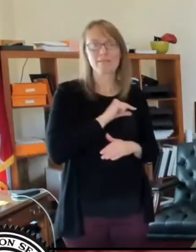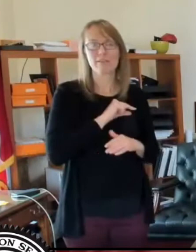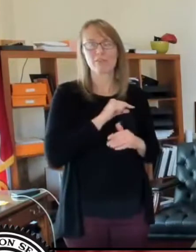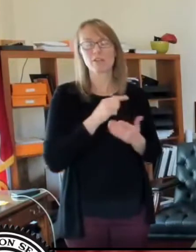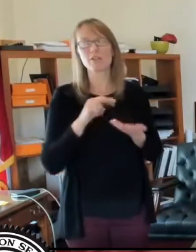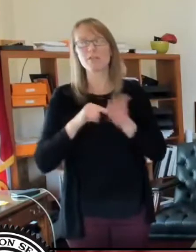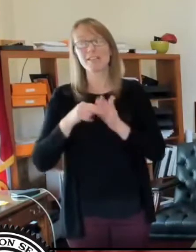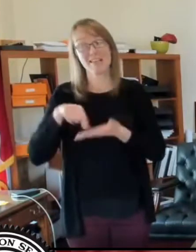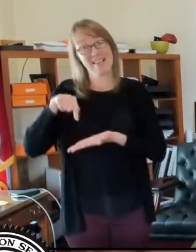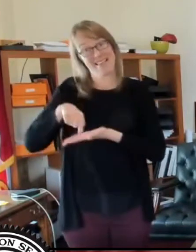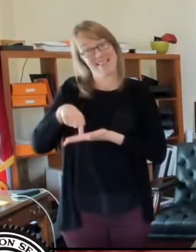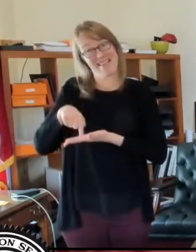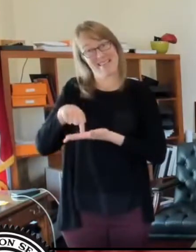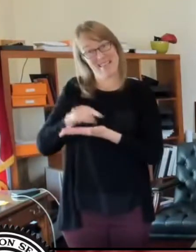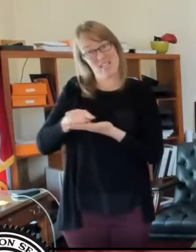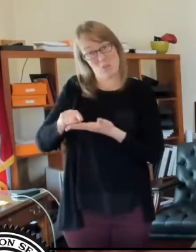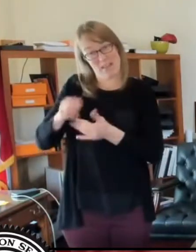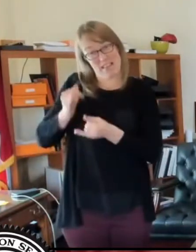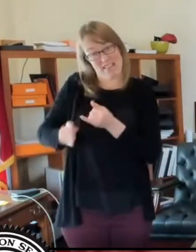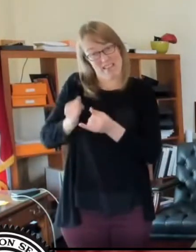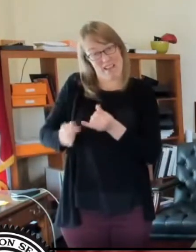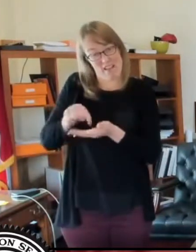week, early next week.